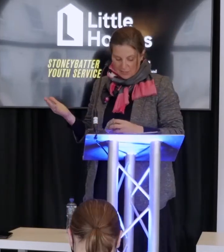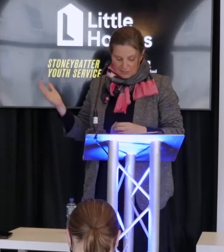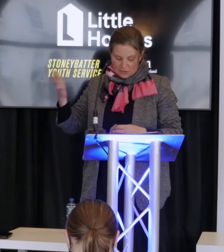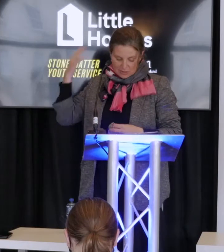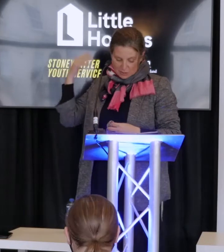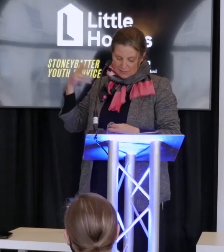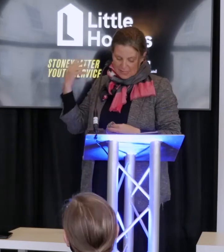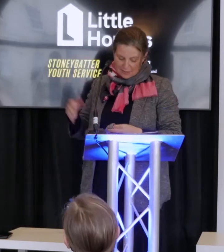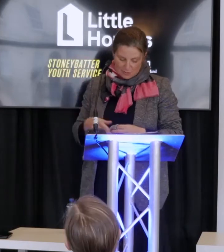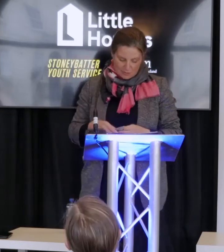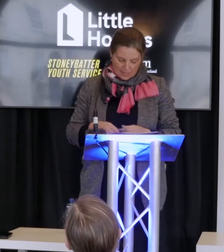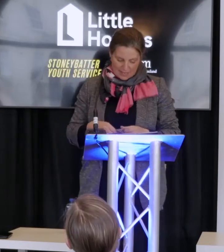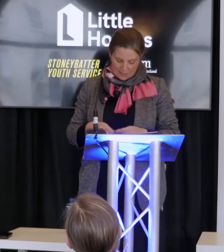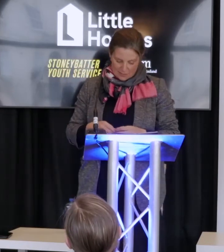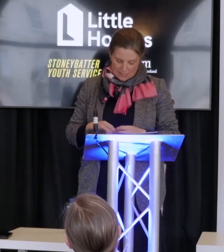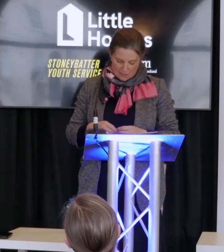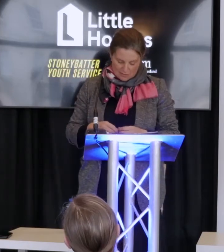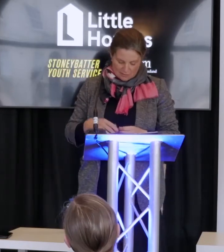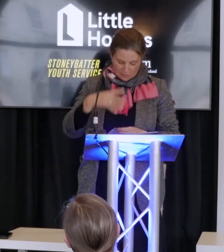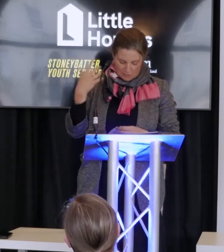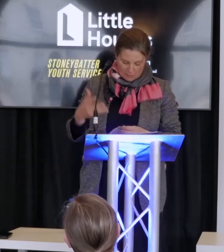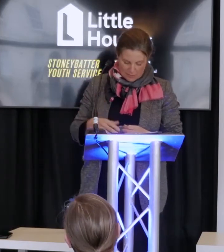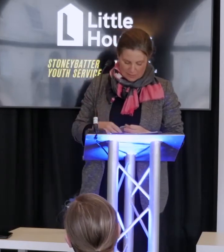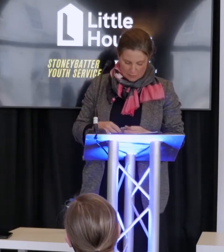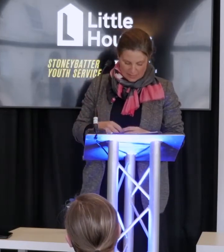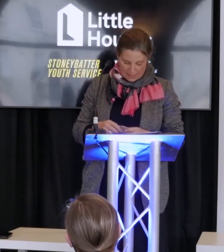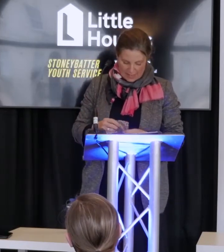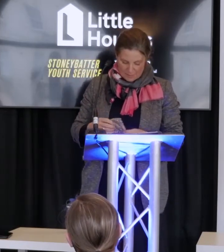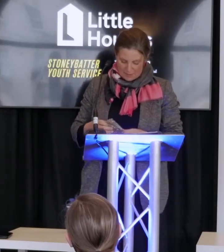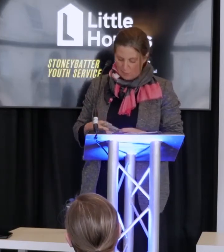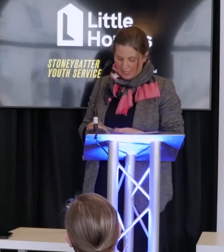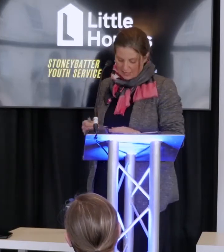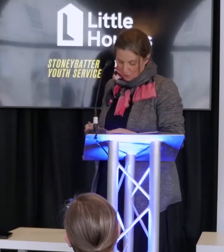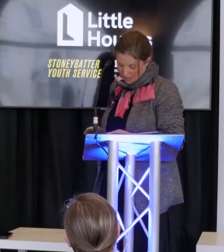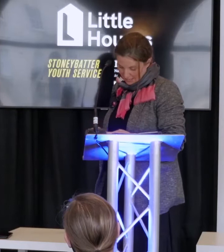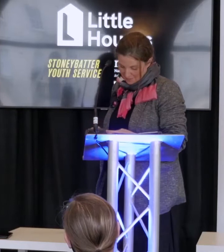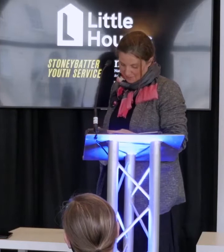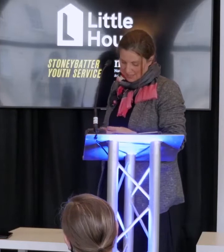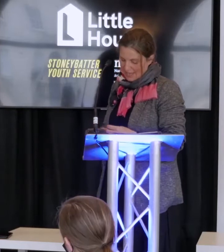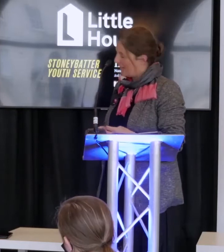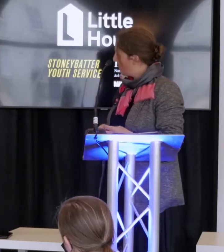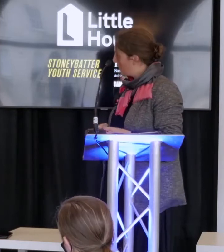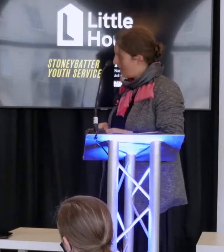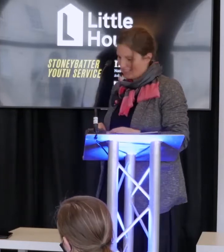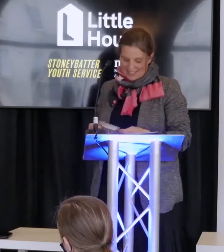I have to introduce, and you'll have seen throughout the video and through everybody talking this morning, is Johanna.